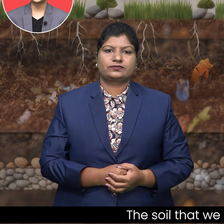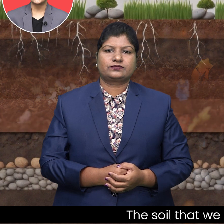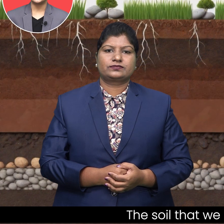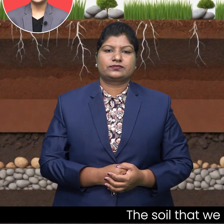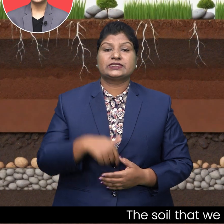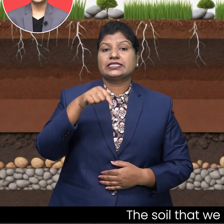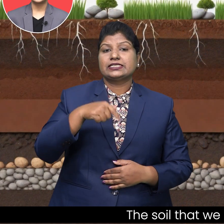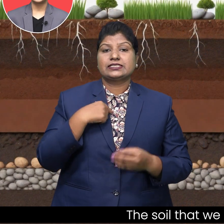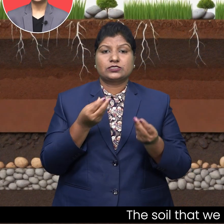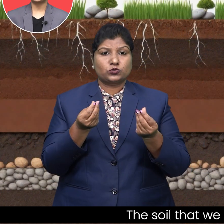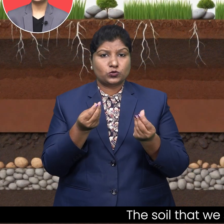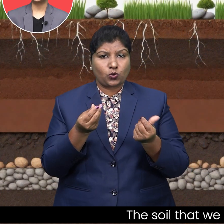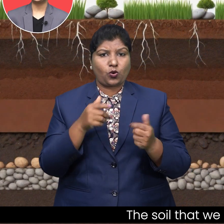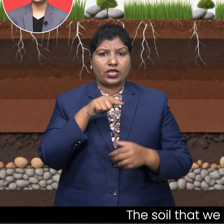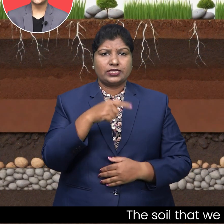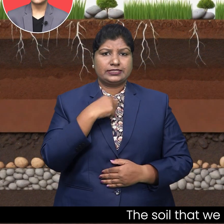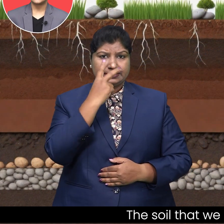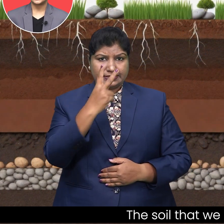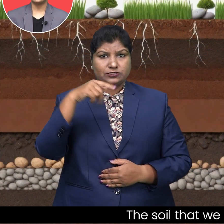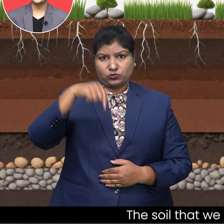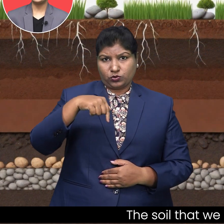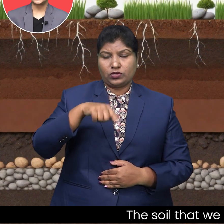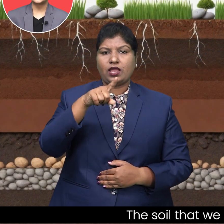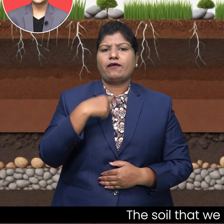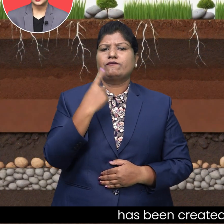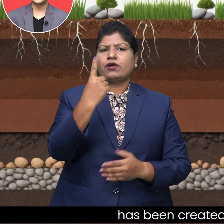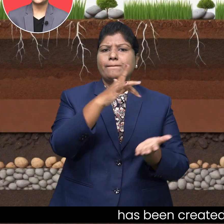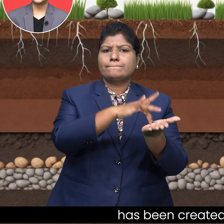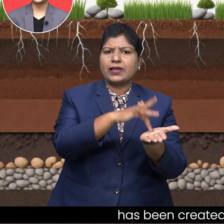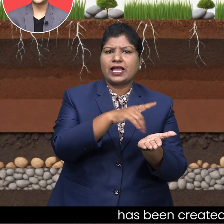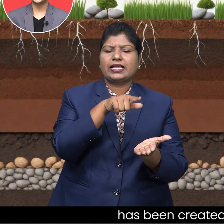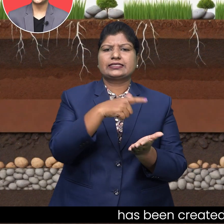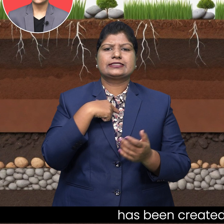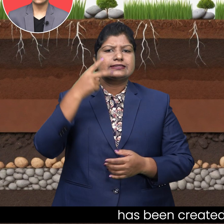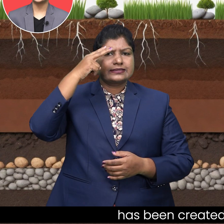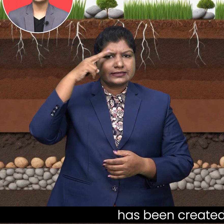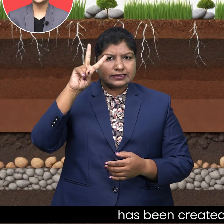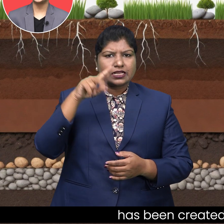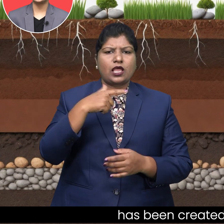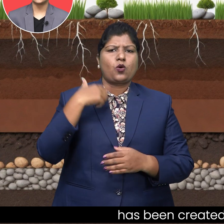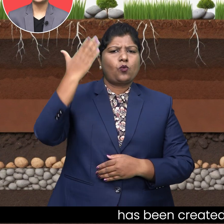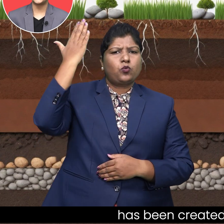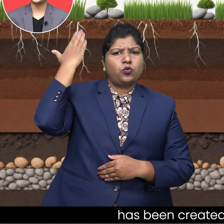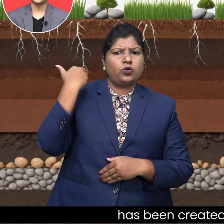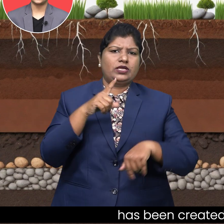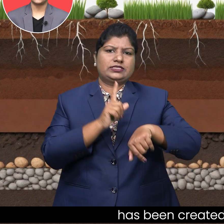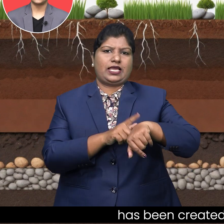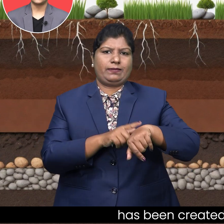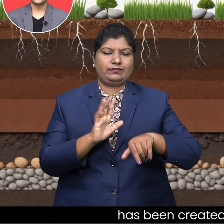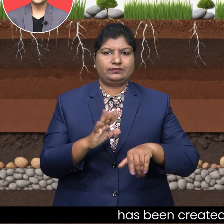The soil that we see today in one place has been created over a very long